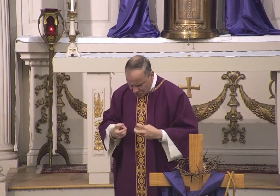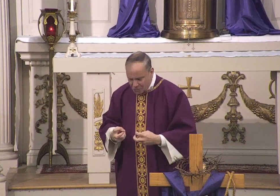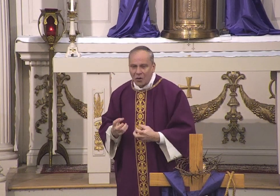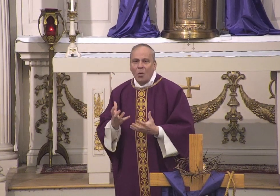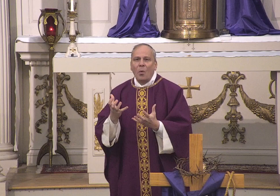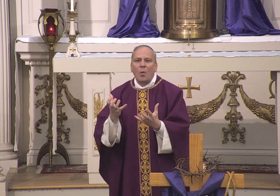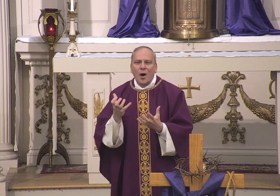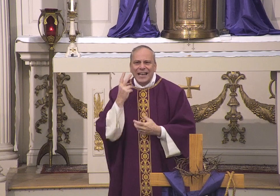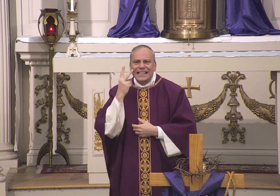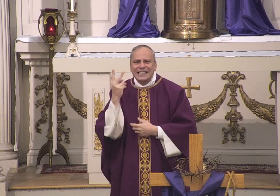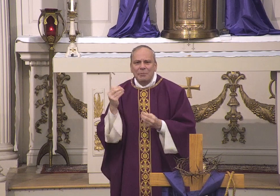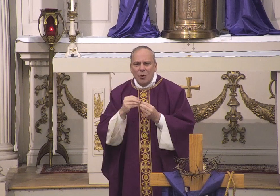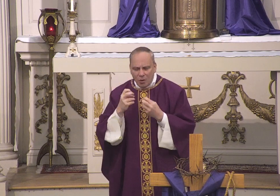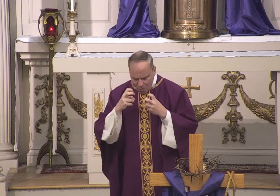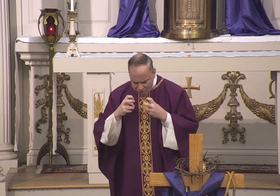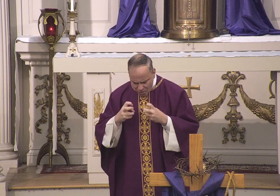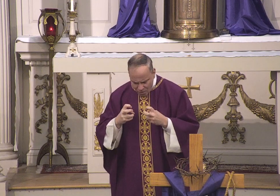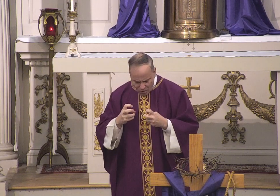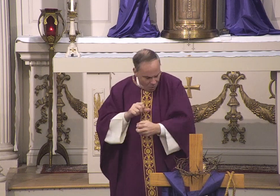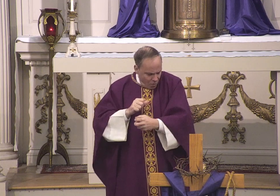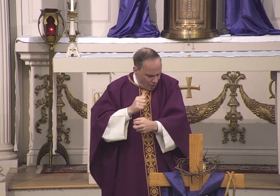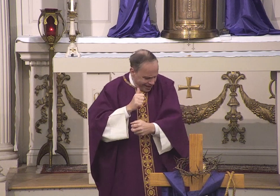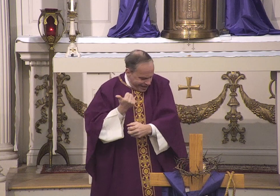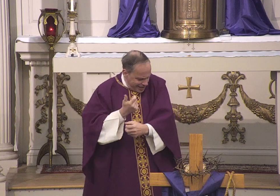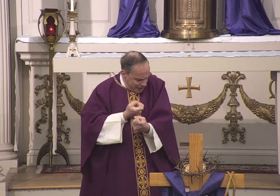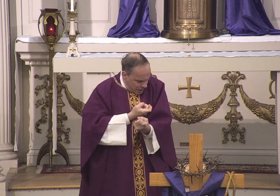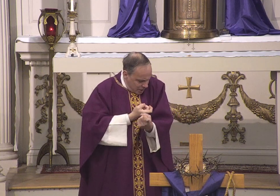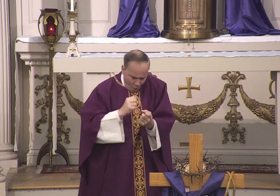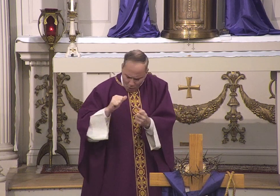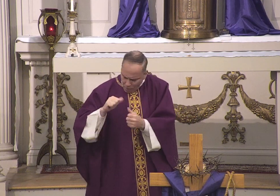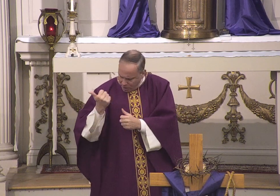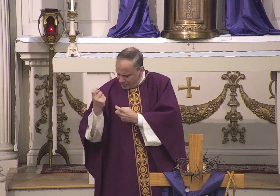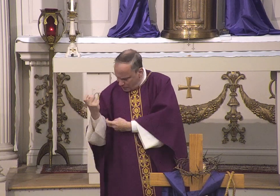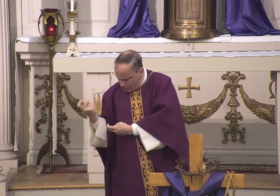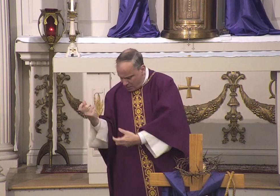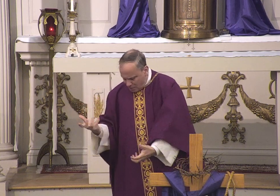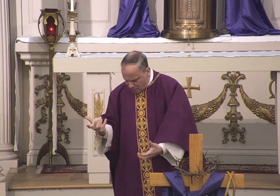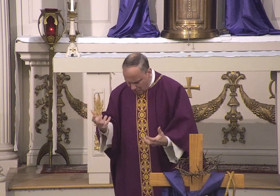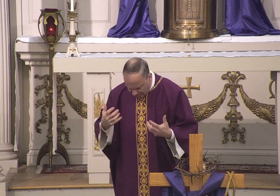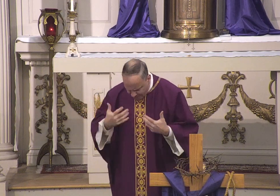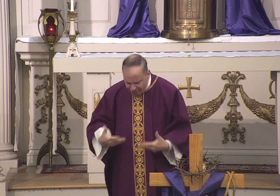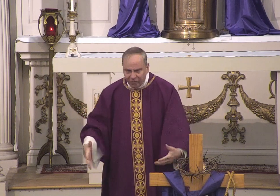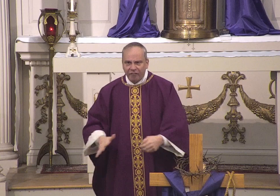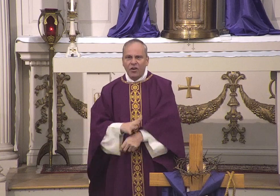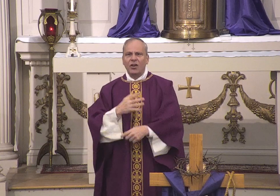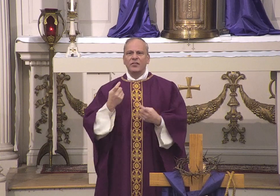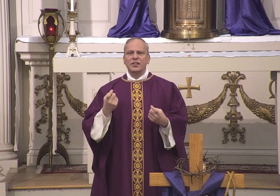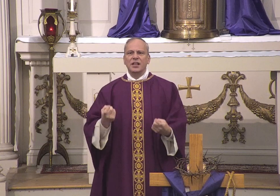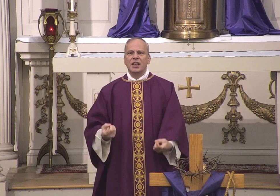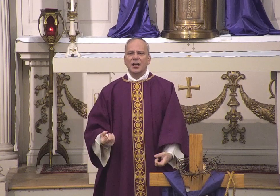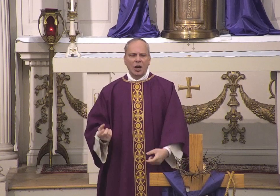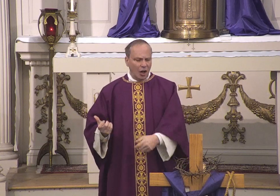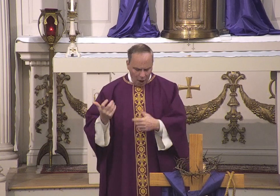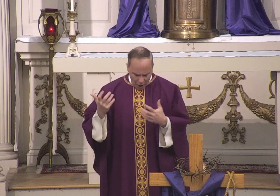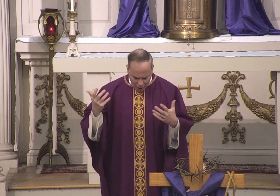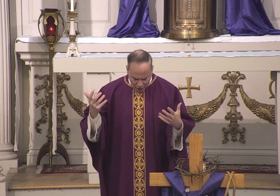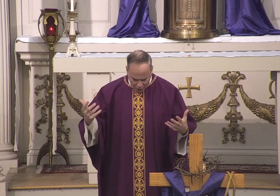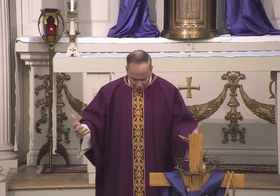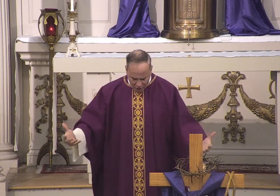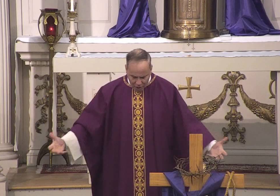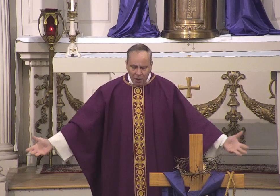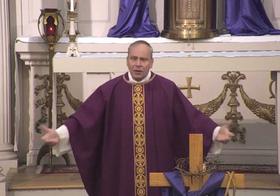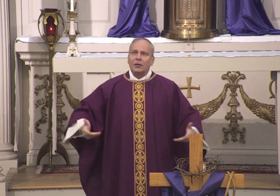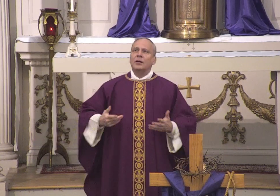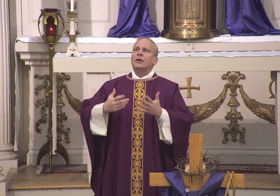to acknowledge our sins, because the more that we are aware of our sins, the more that we discover that